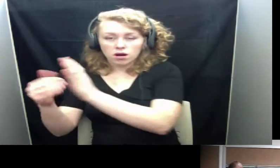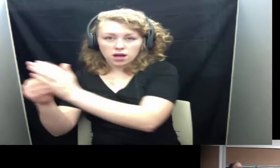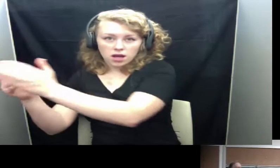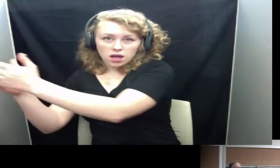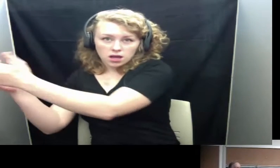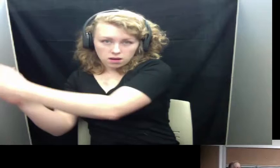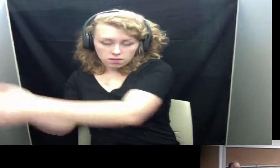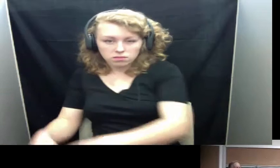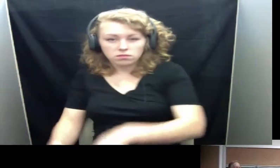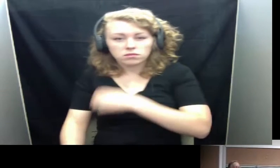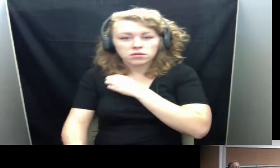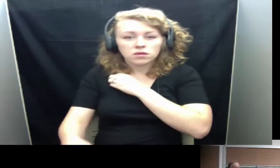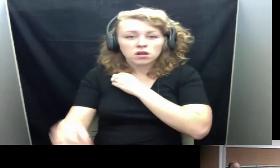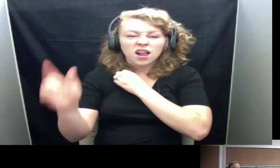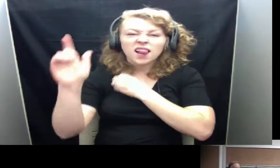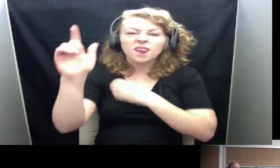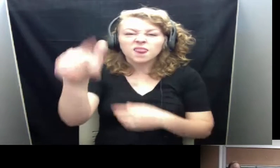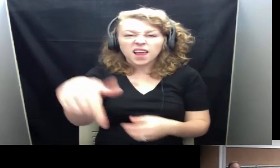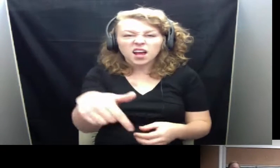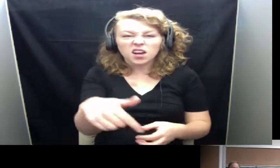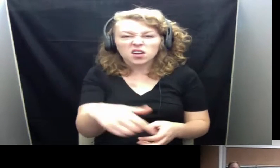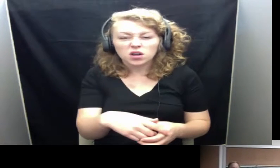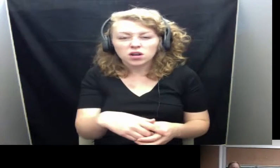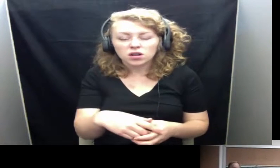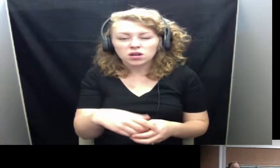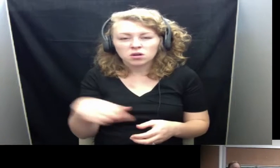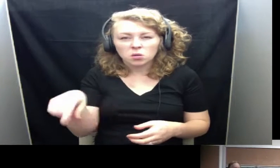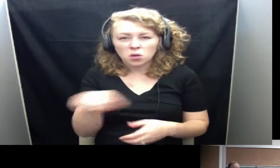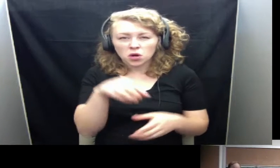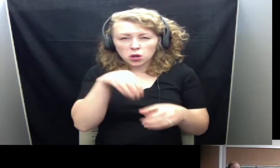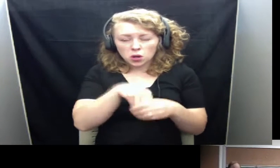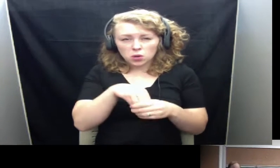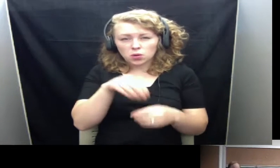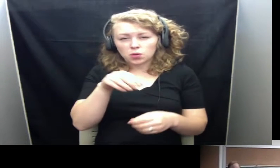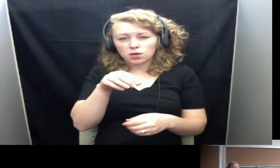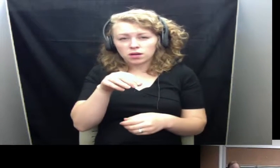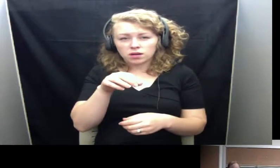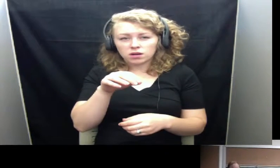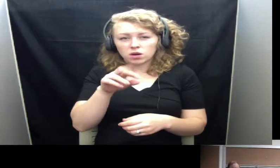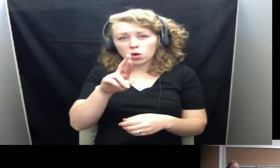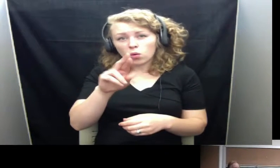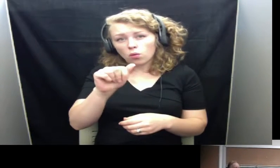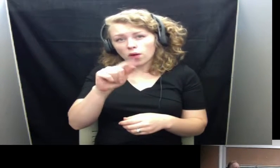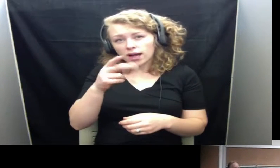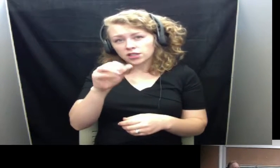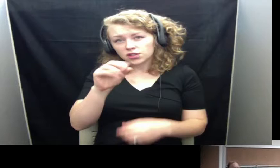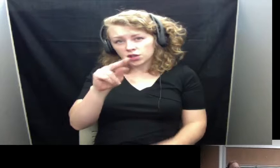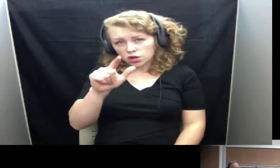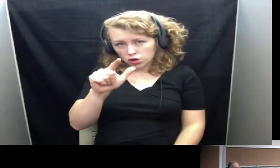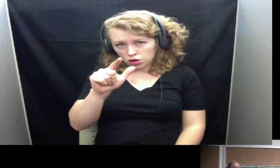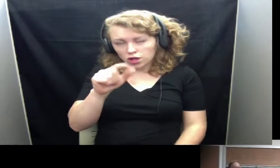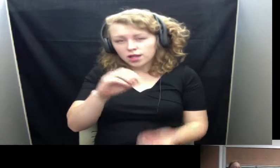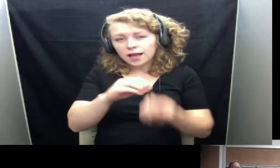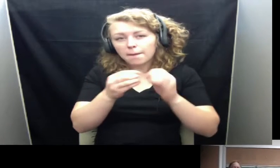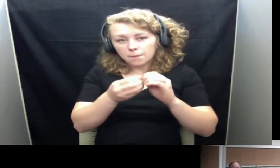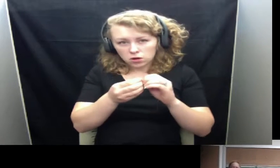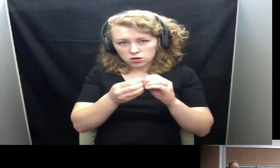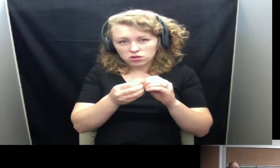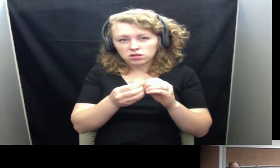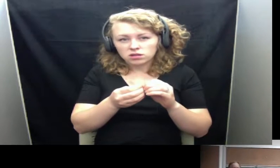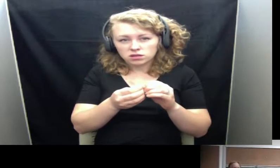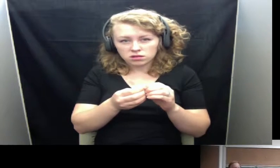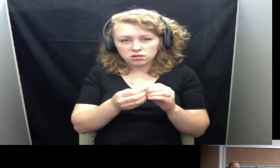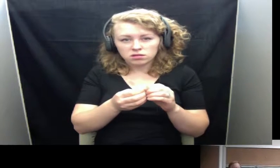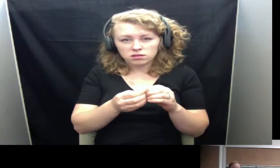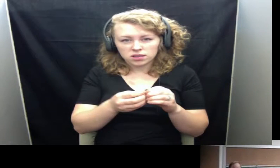are eventually going to put rational numbers on here, which means fractions and so on. And you need to know a little more geometry than